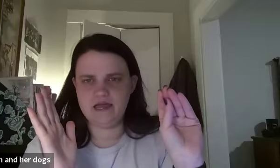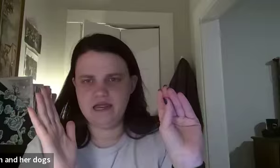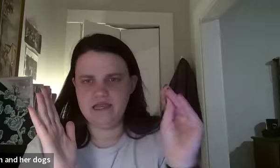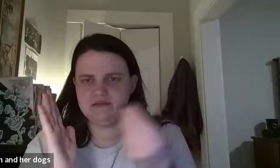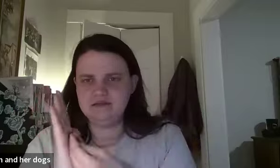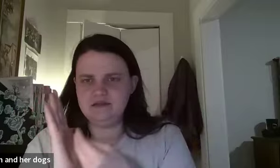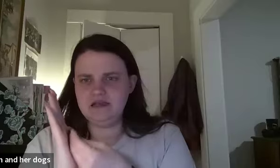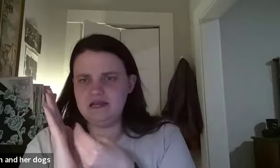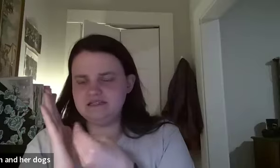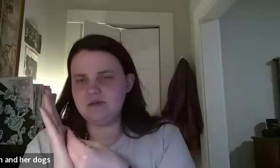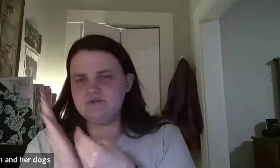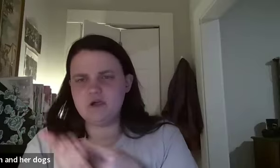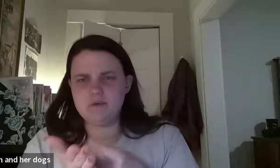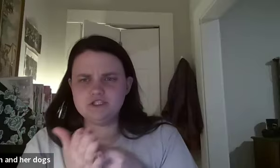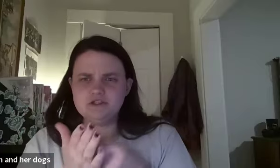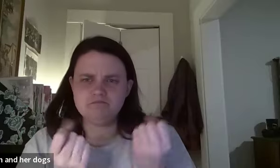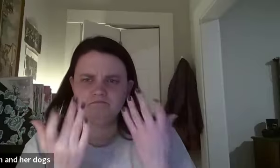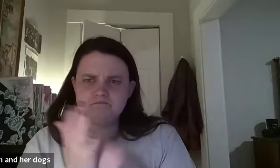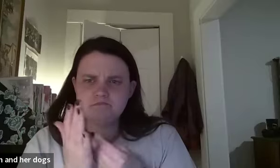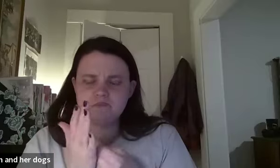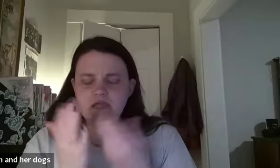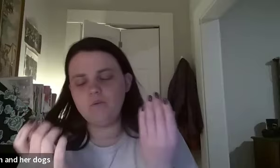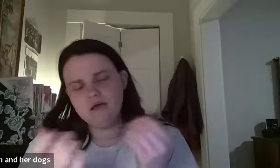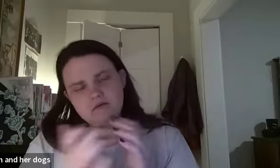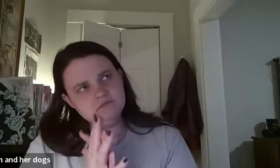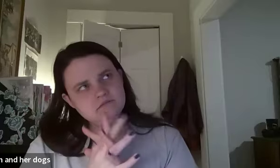flat hand and I tap it for how much. Like well,